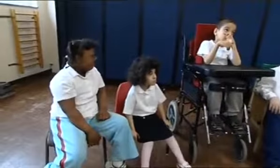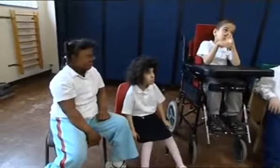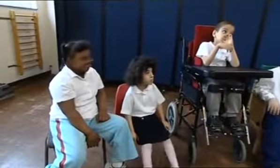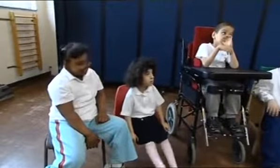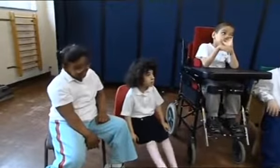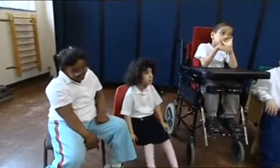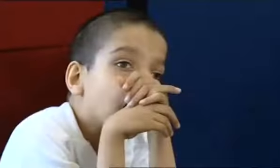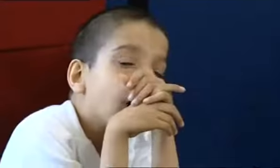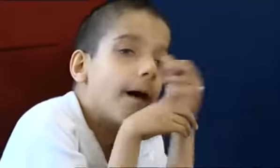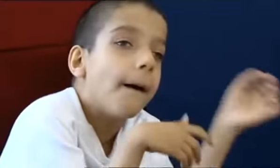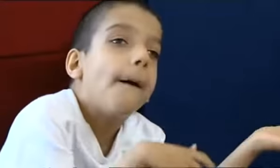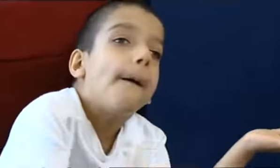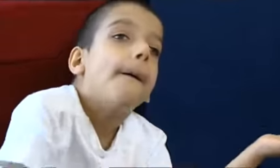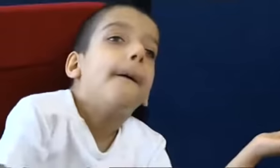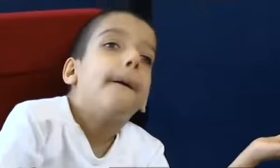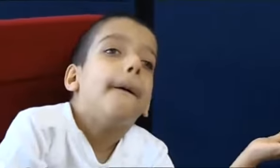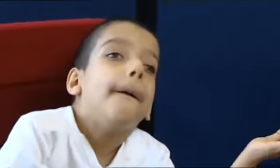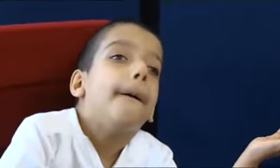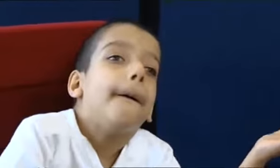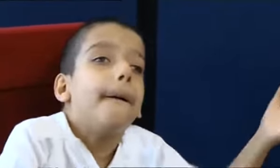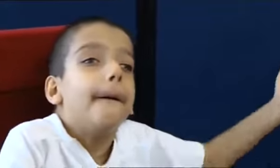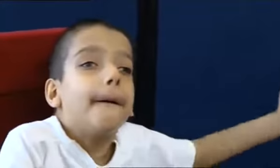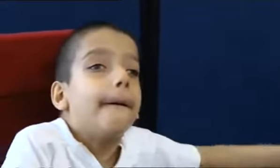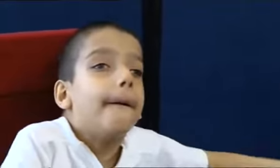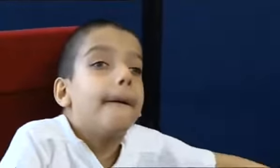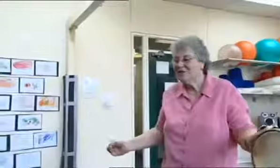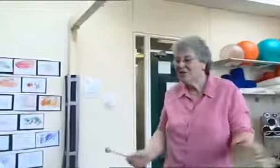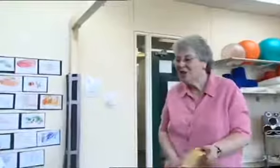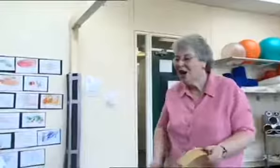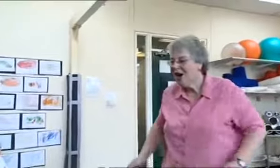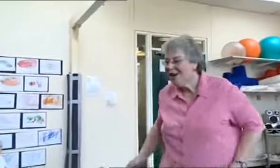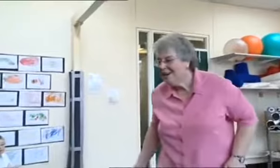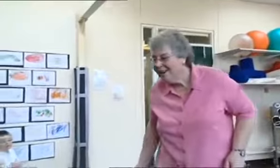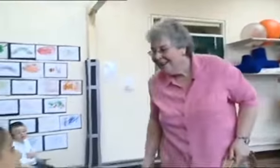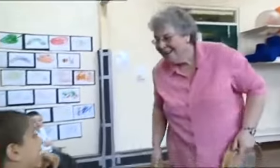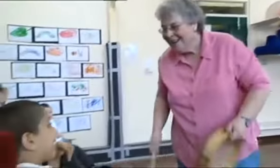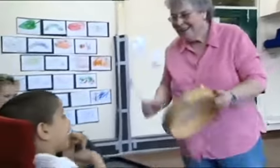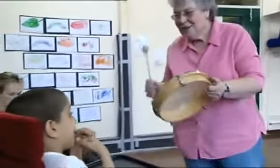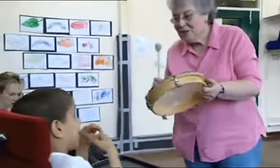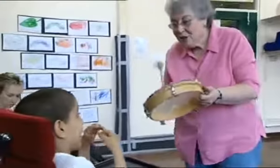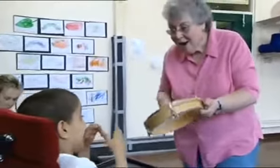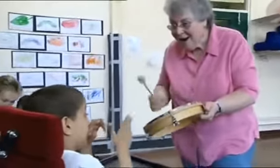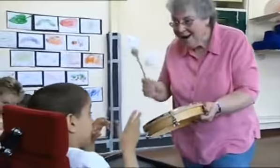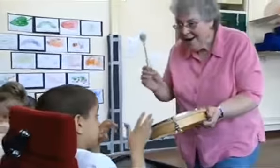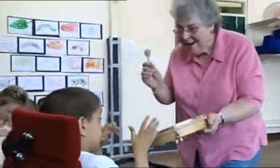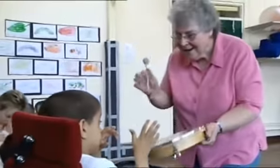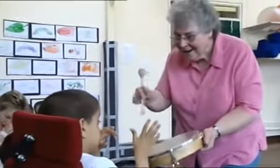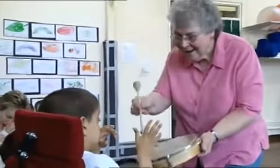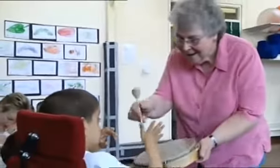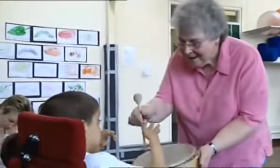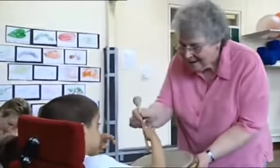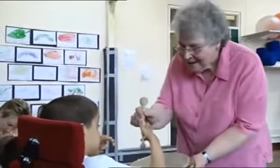drum? On the drum. Who's Jai wants a turn. Jai. Jai.